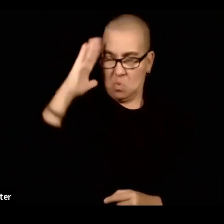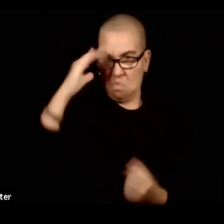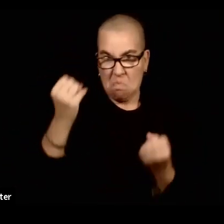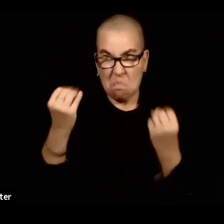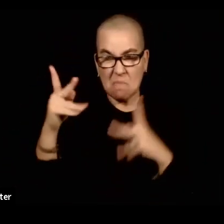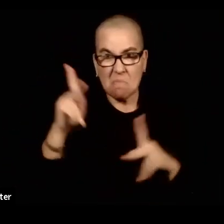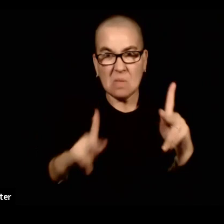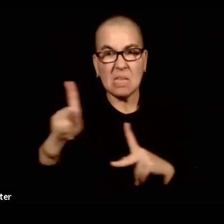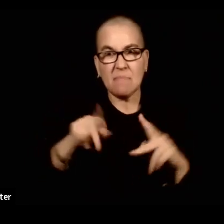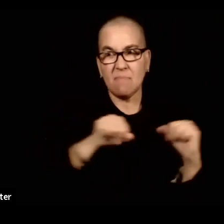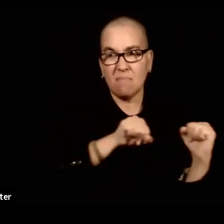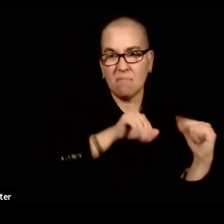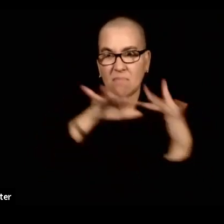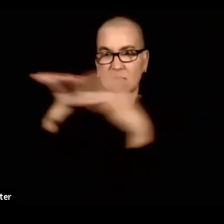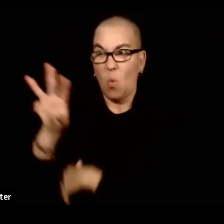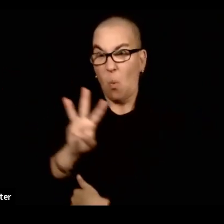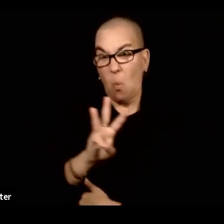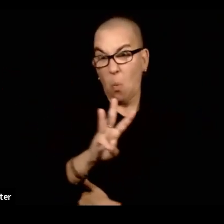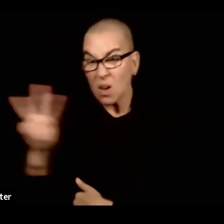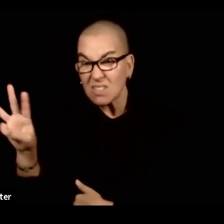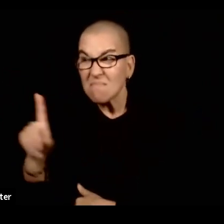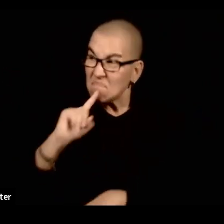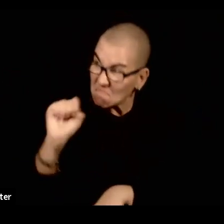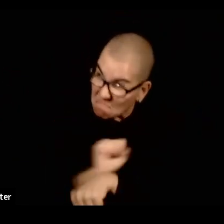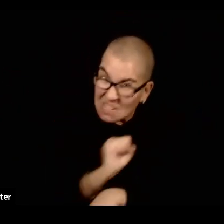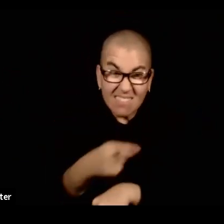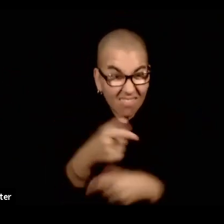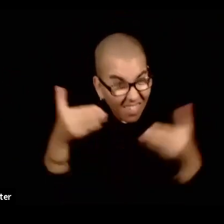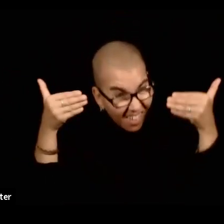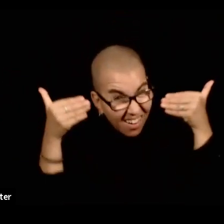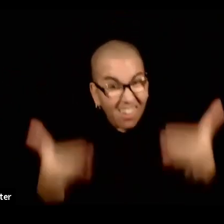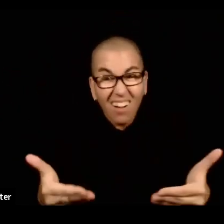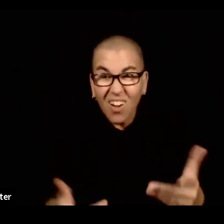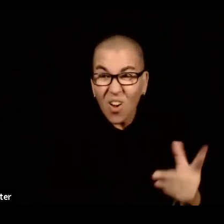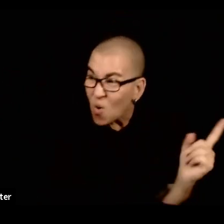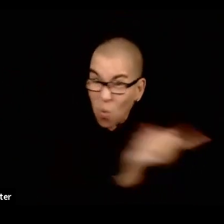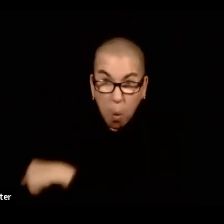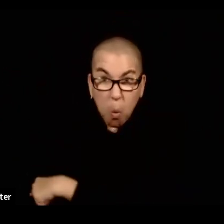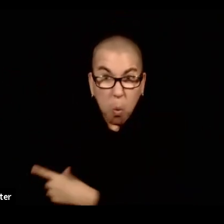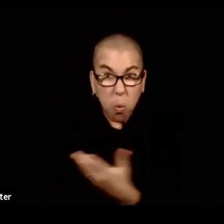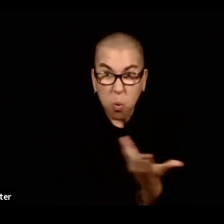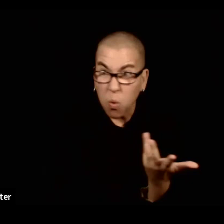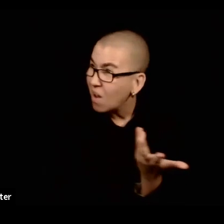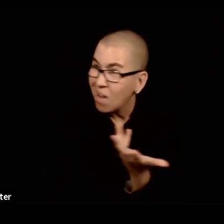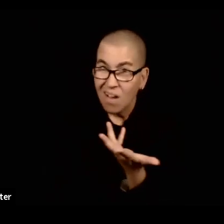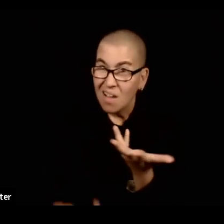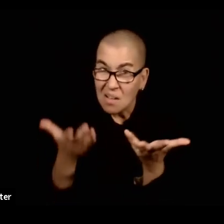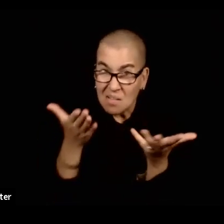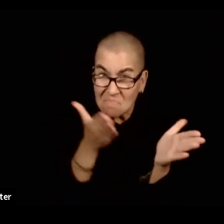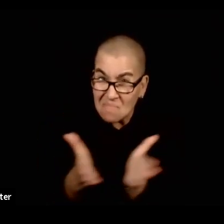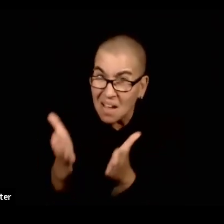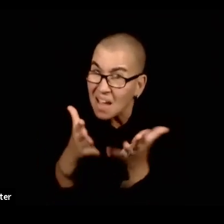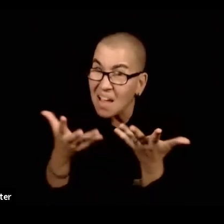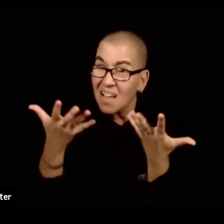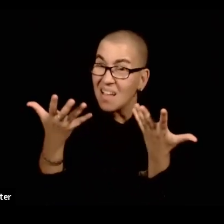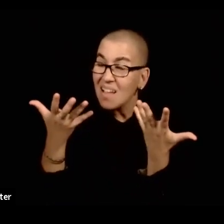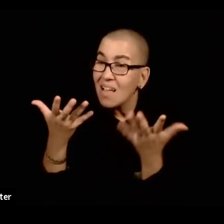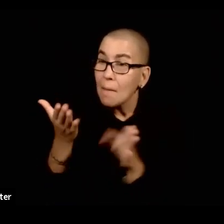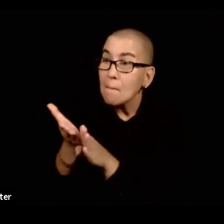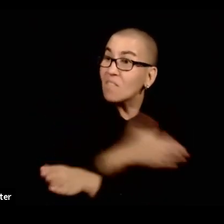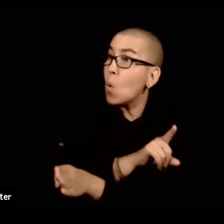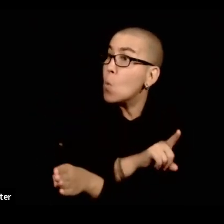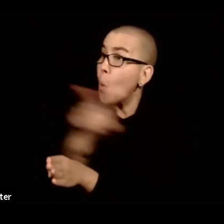is there anything in addition to wearing masks and that sort of thing that they can do beforehand and then afterwards? I mean, do they just monitor the